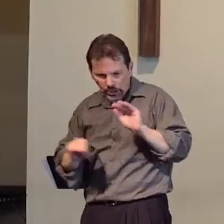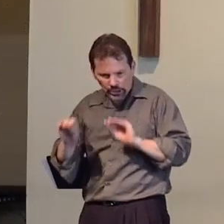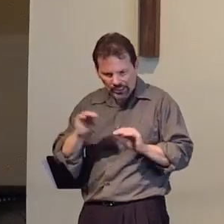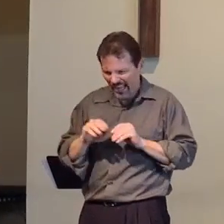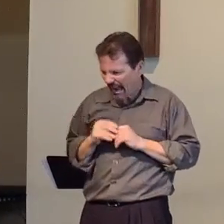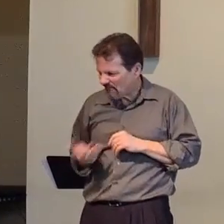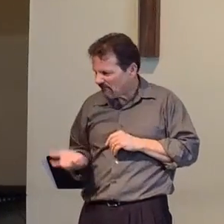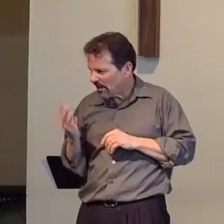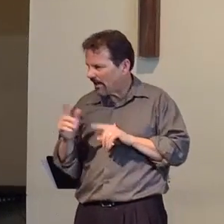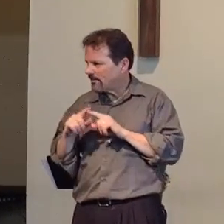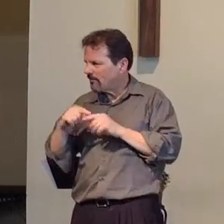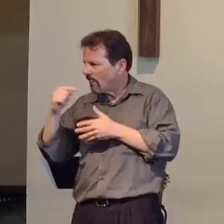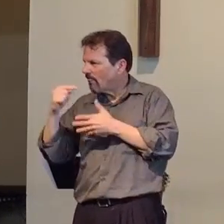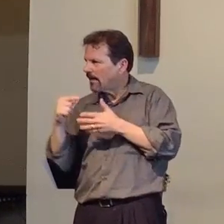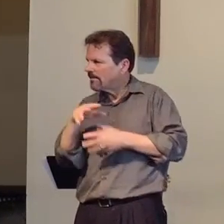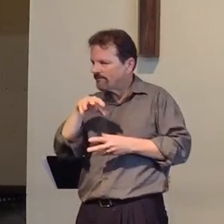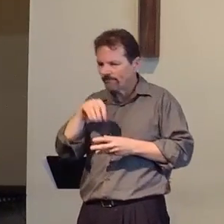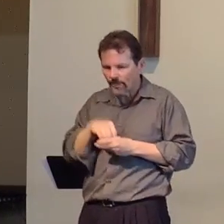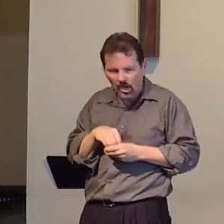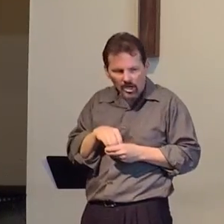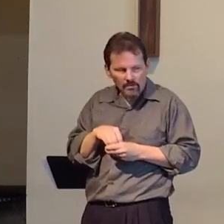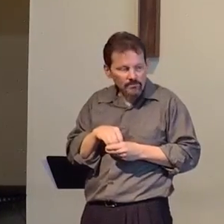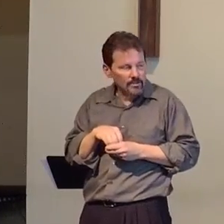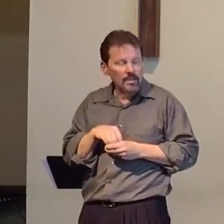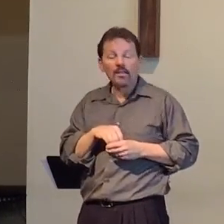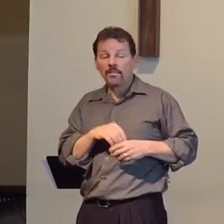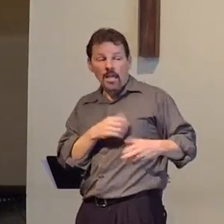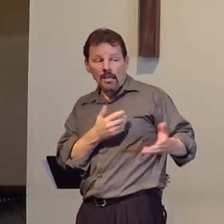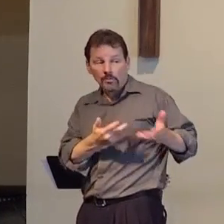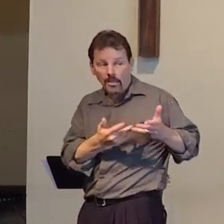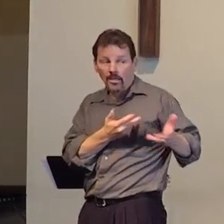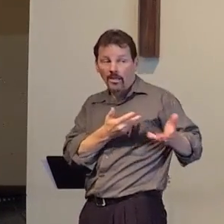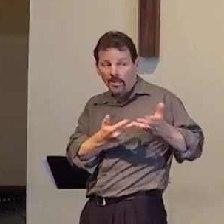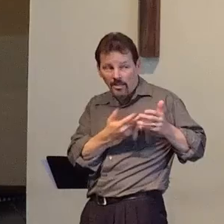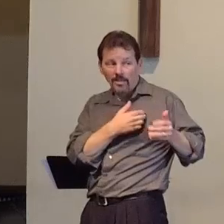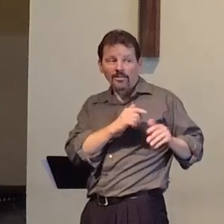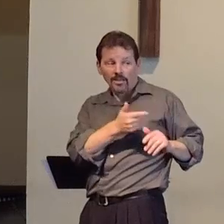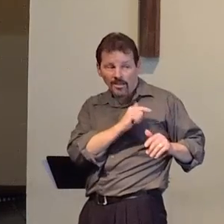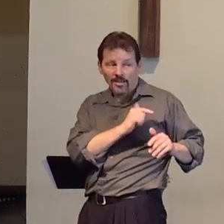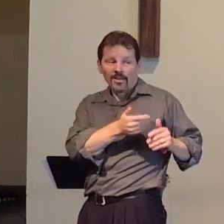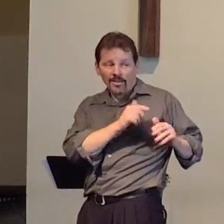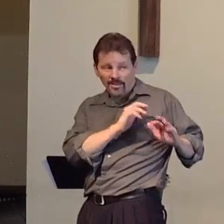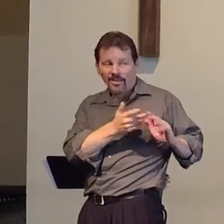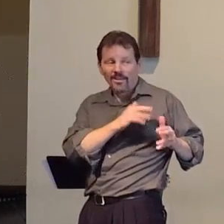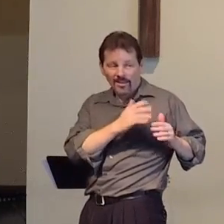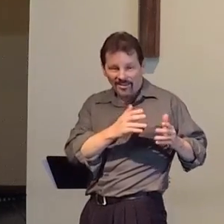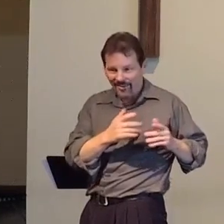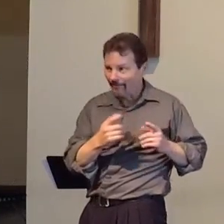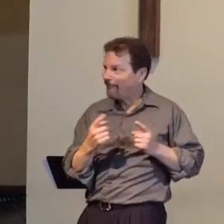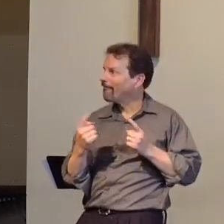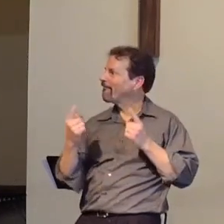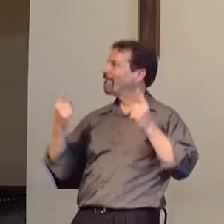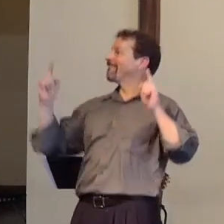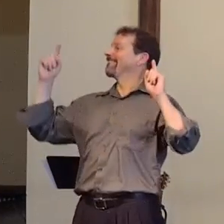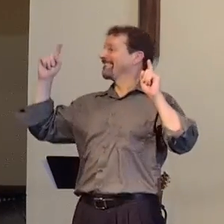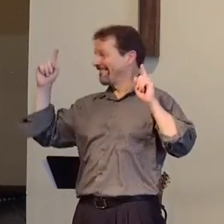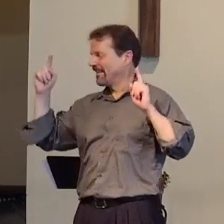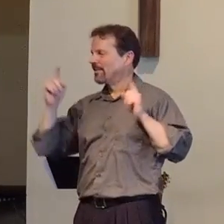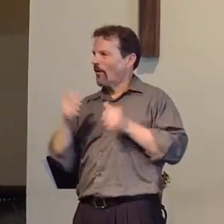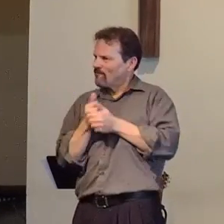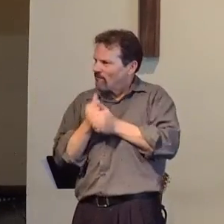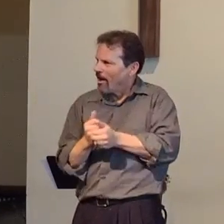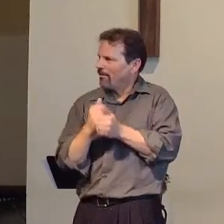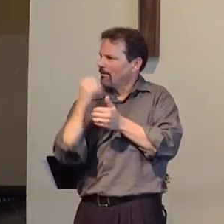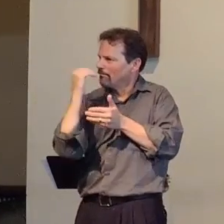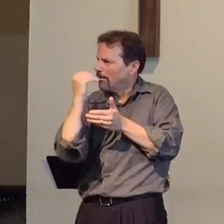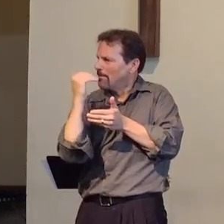ingredients. Nonetheless, it was a success after this process of, so step by step by step, we go through